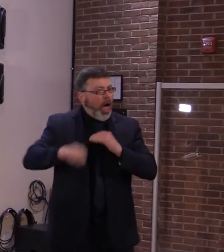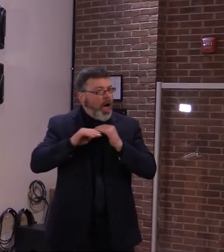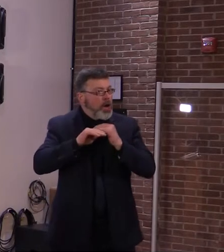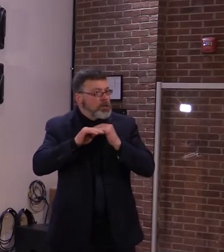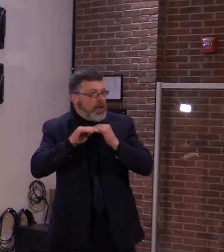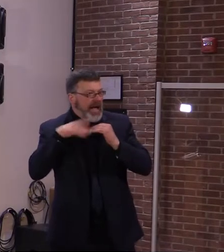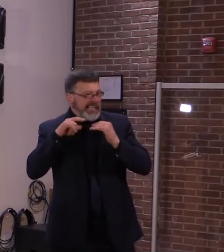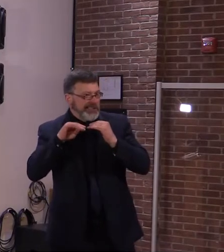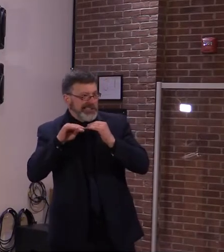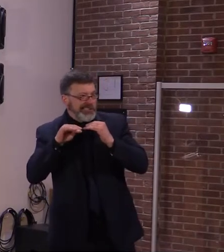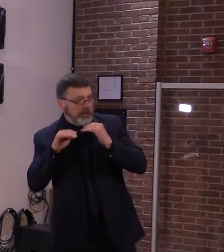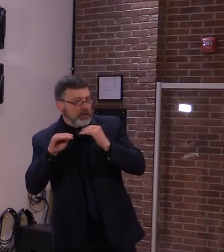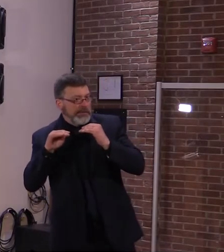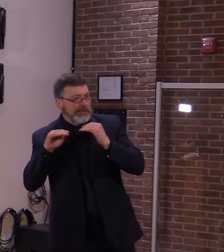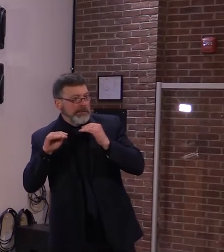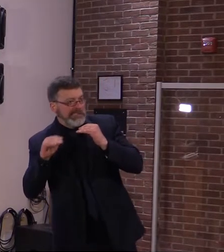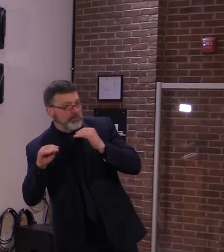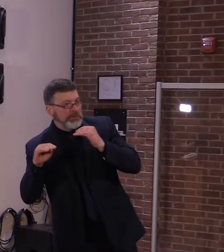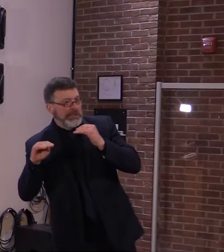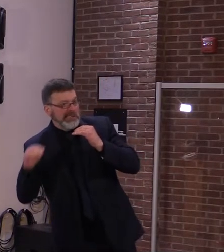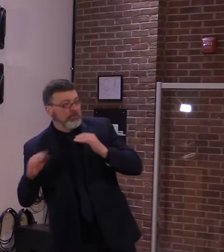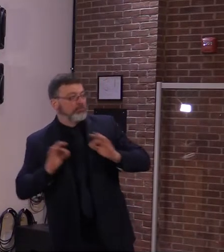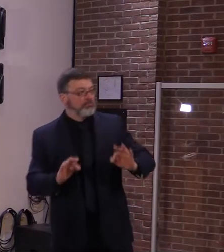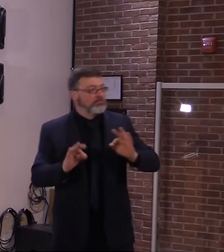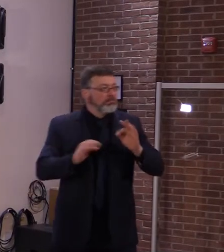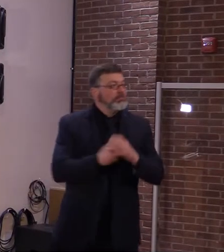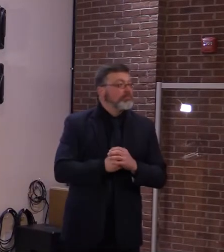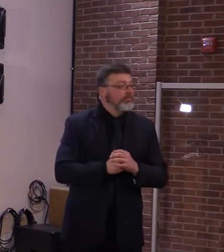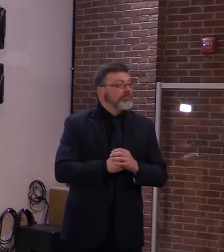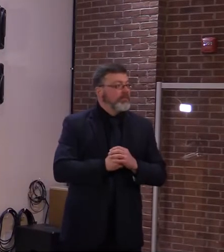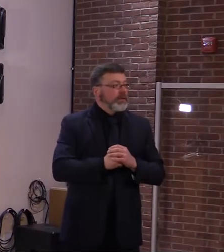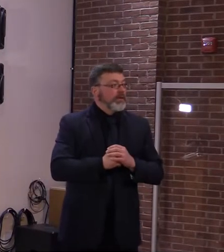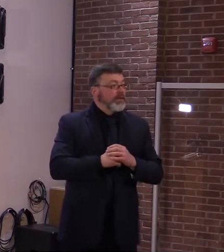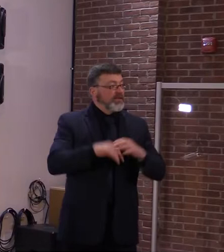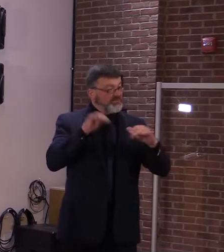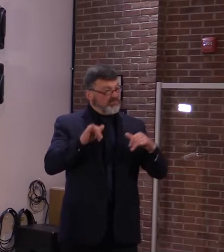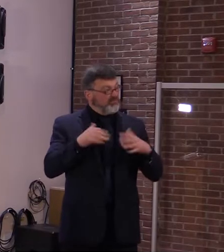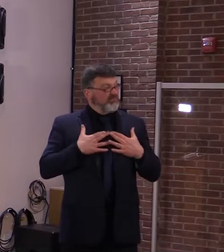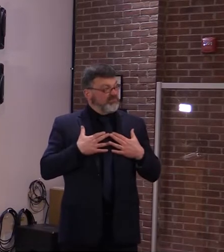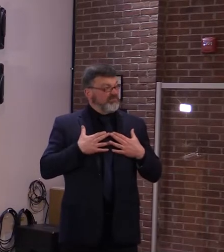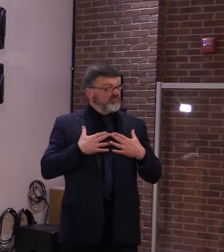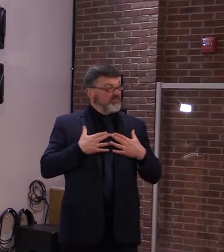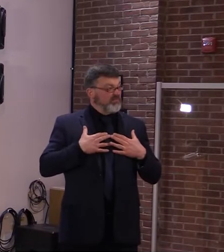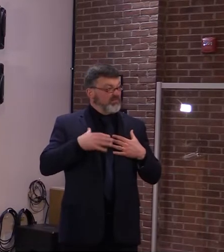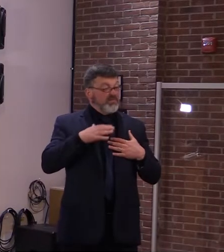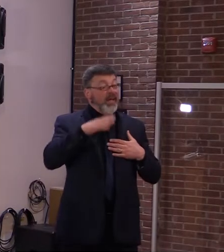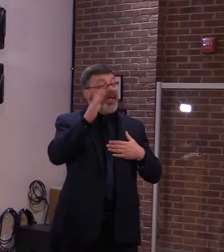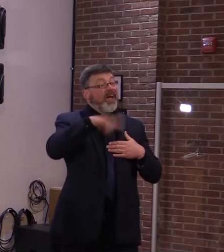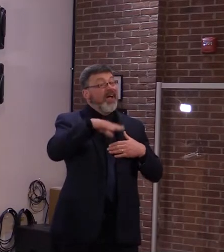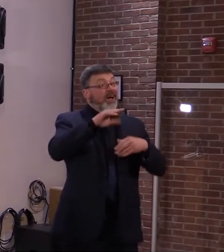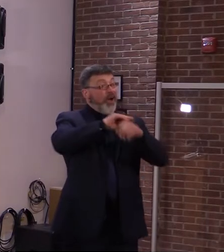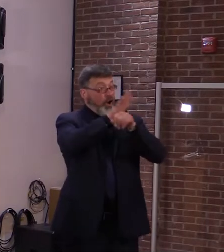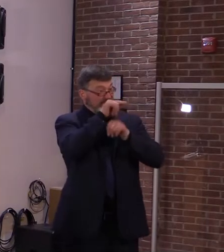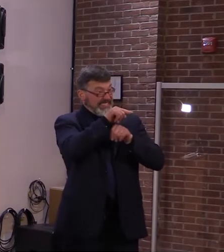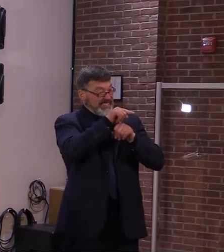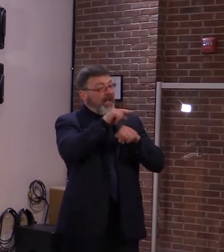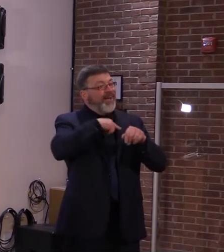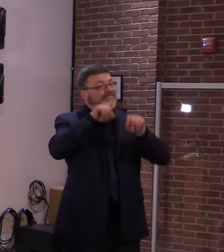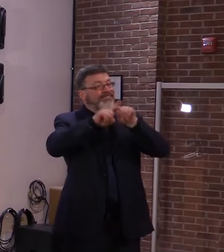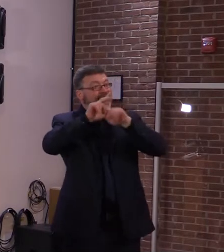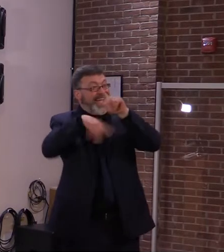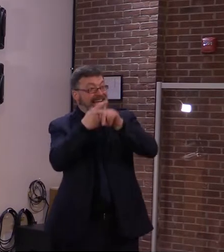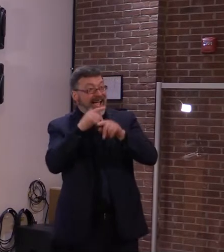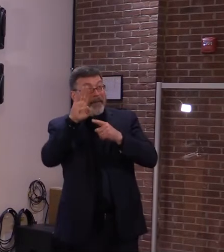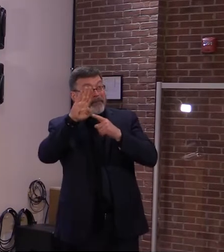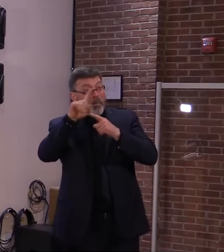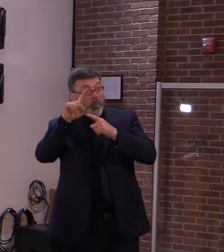pandemic landscape, variants of the virus and vaccination. As you know, they're working in opposite directions,